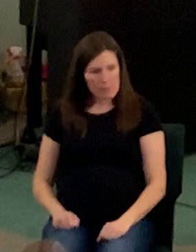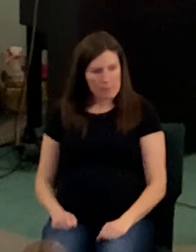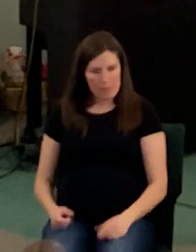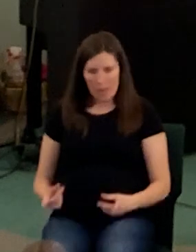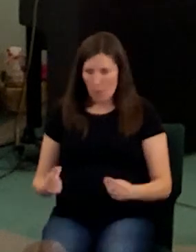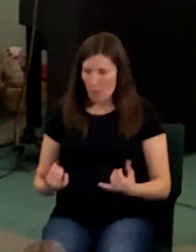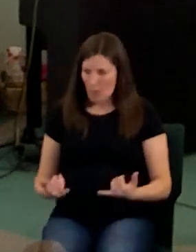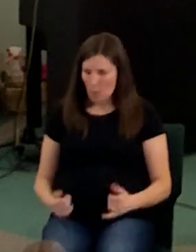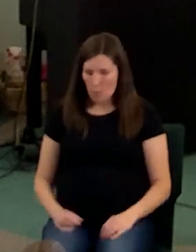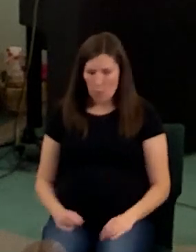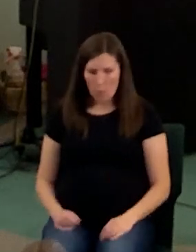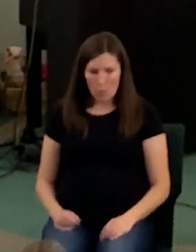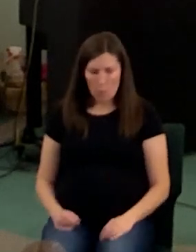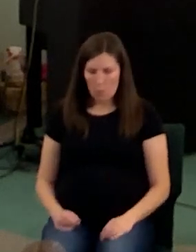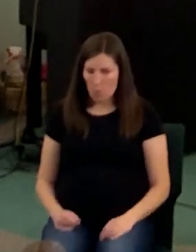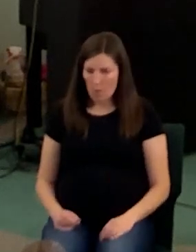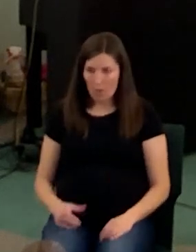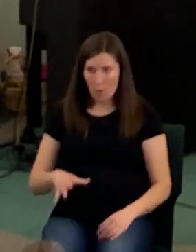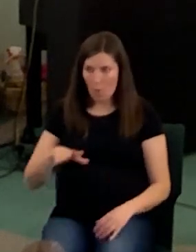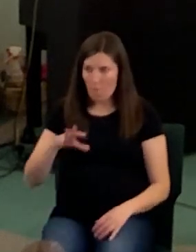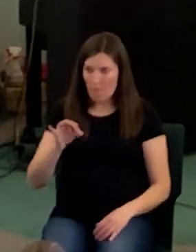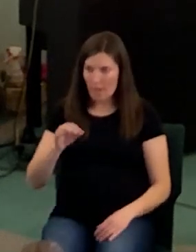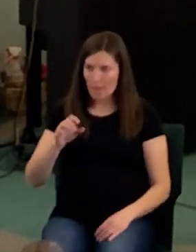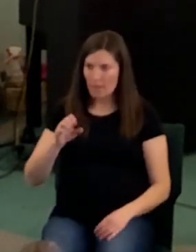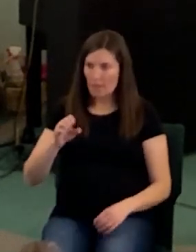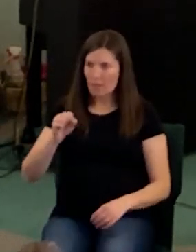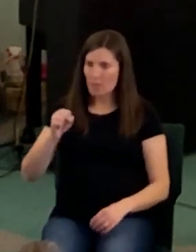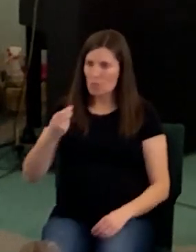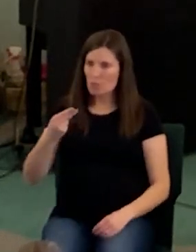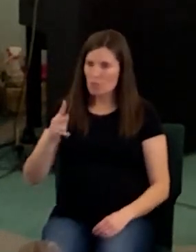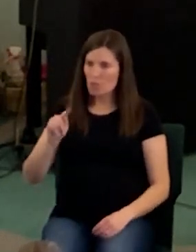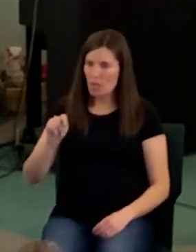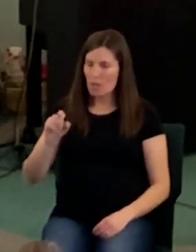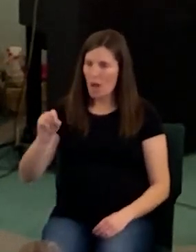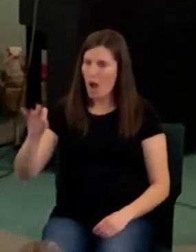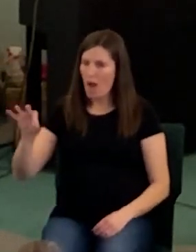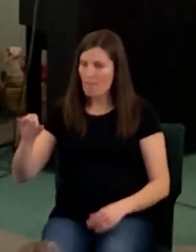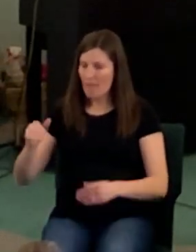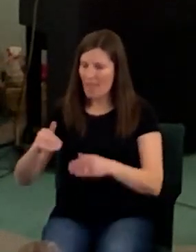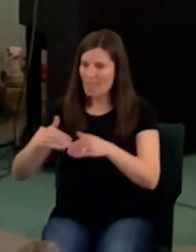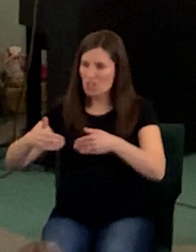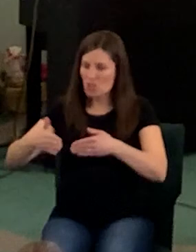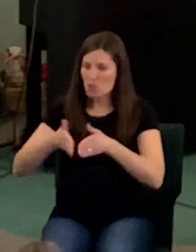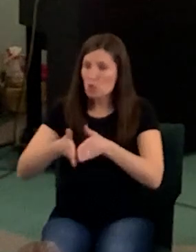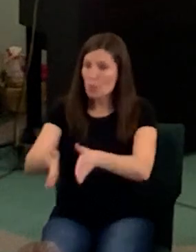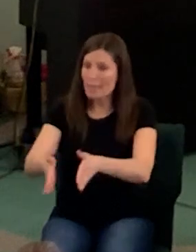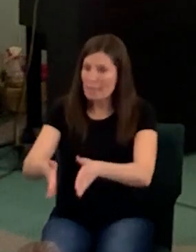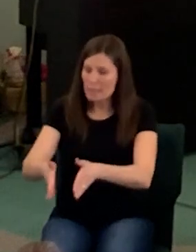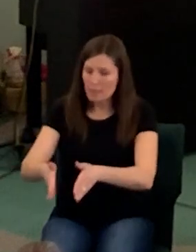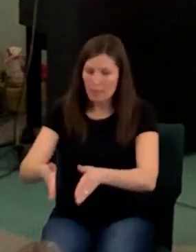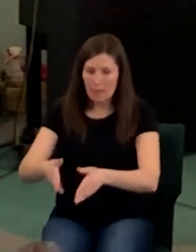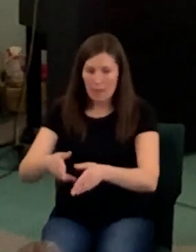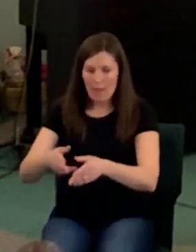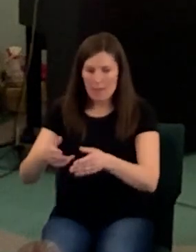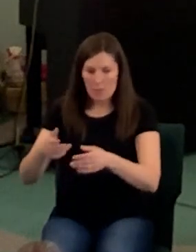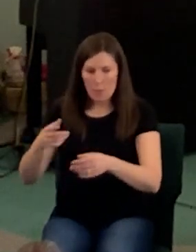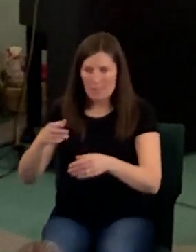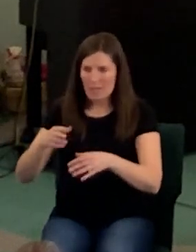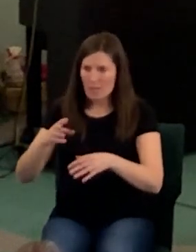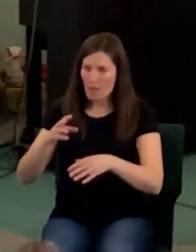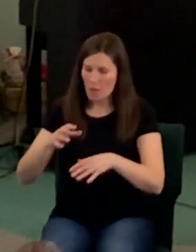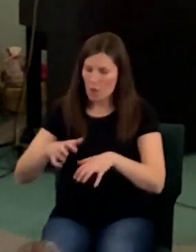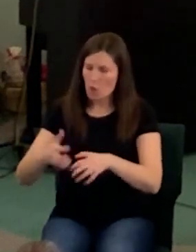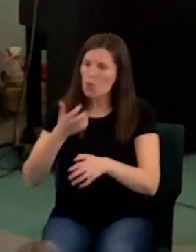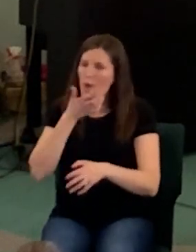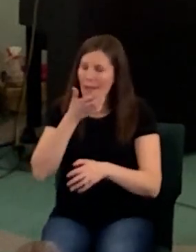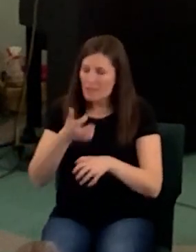do? I got to go find the shutoff at the street. And at this place, it was in the lawn, which means it's buried